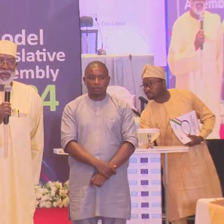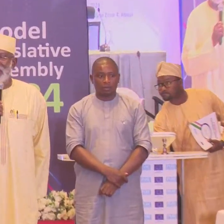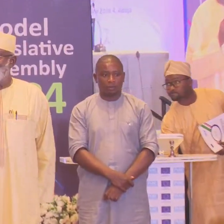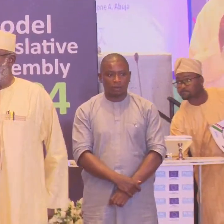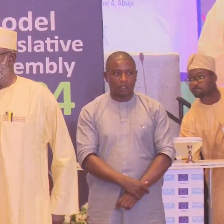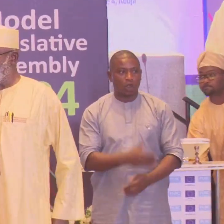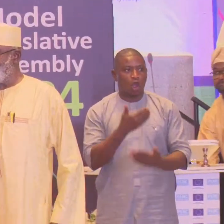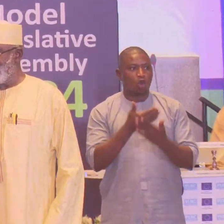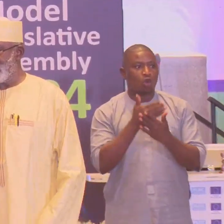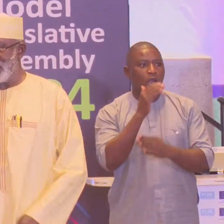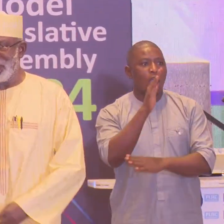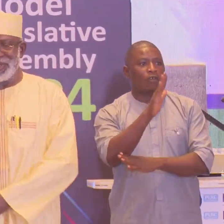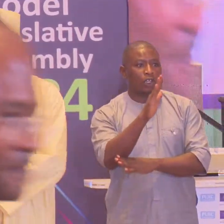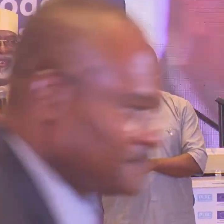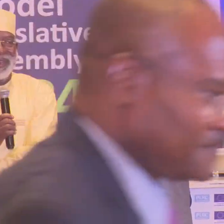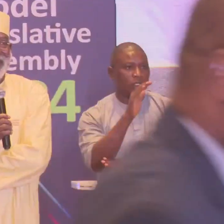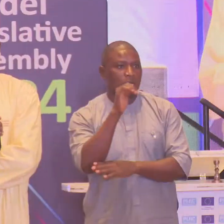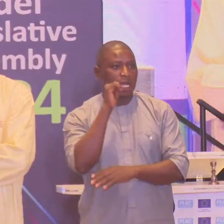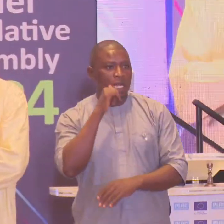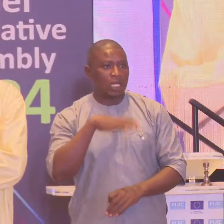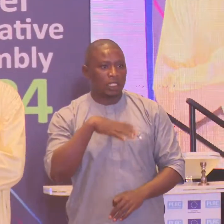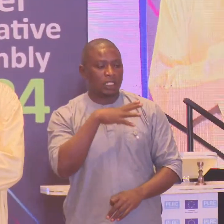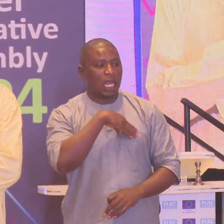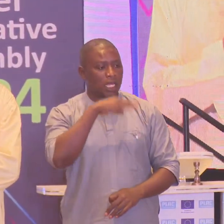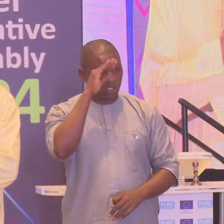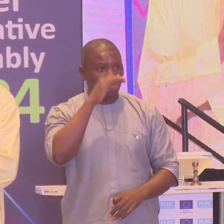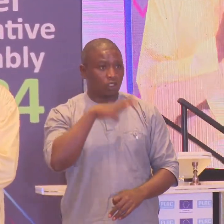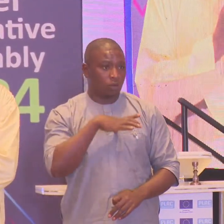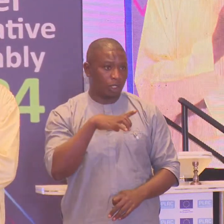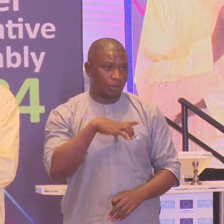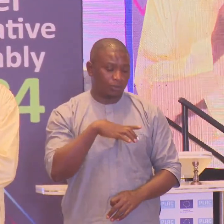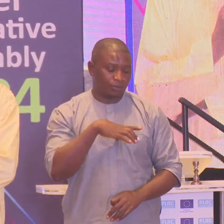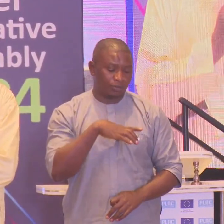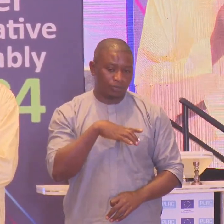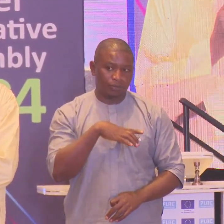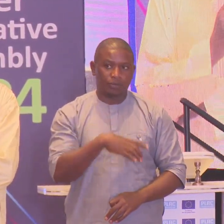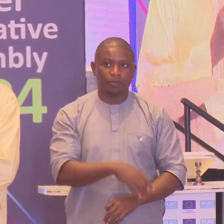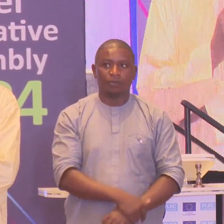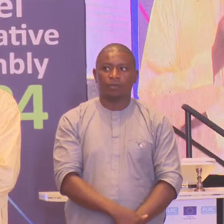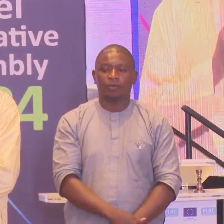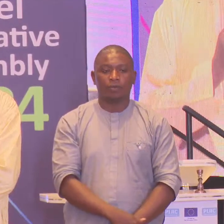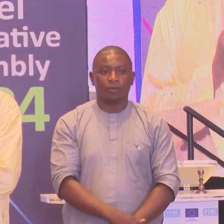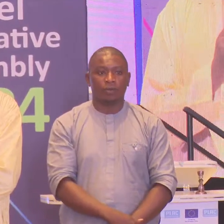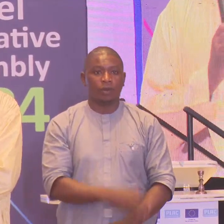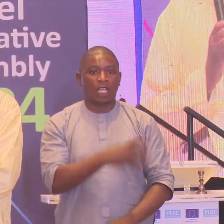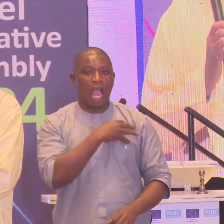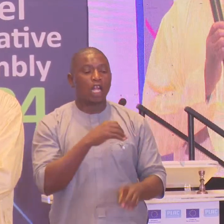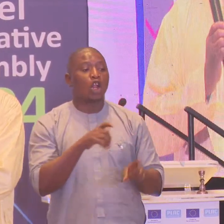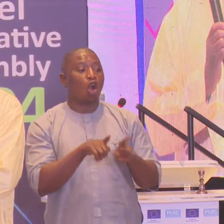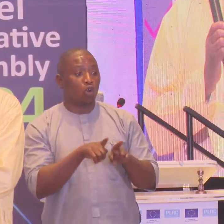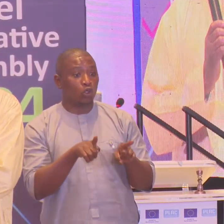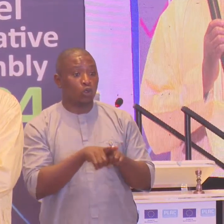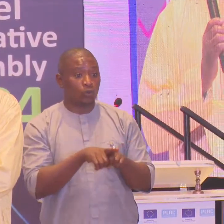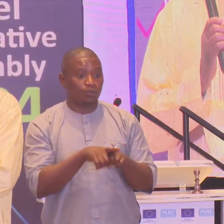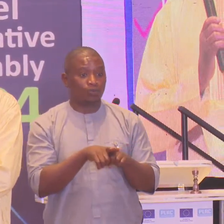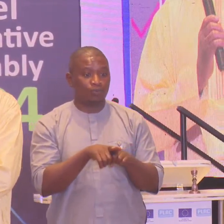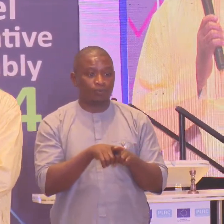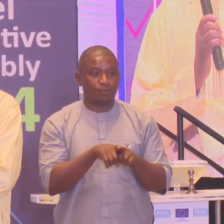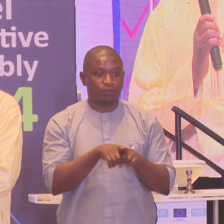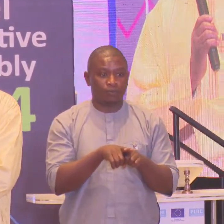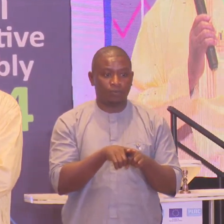Good afternoon, distinguished ladies and gentlemen, and also